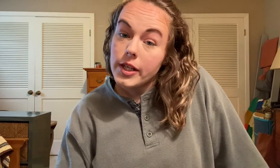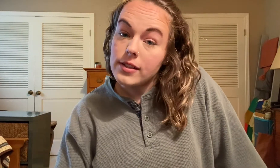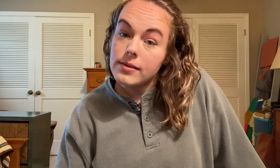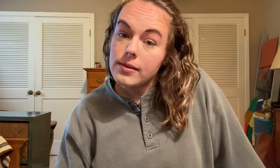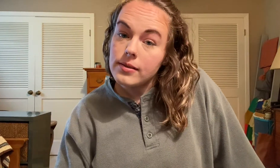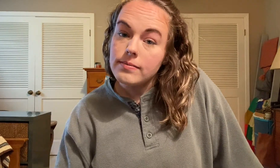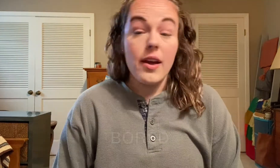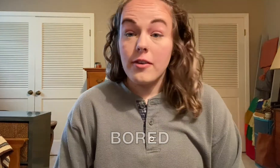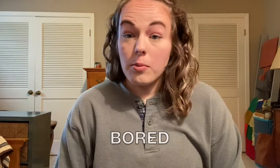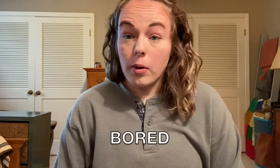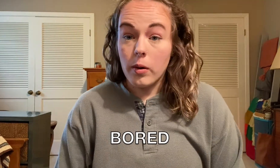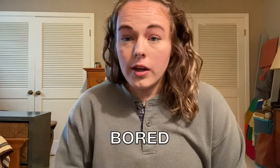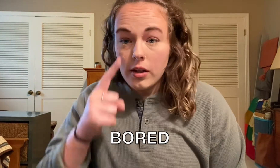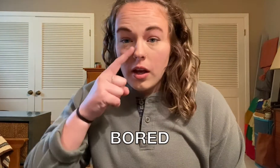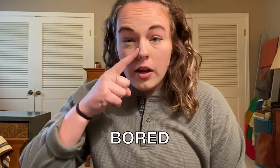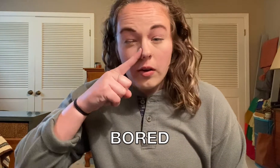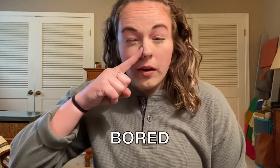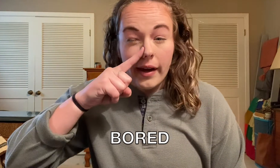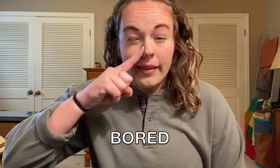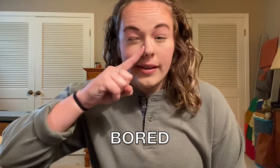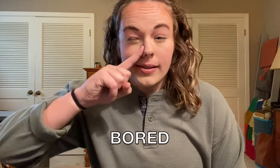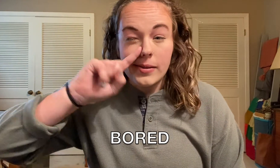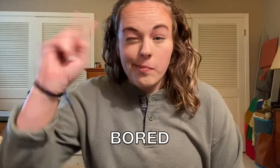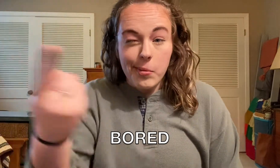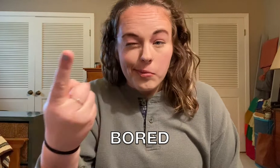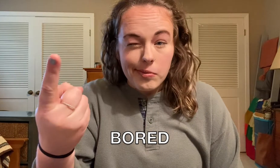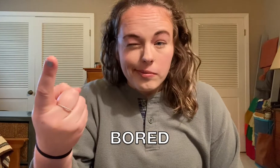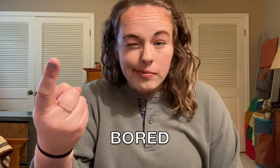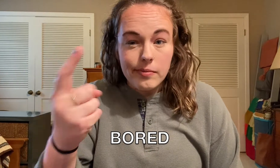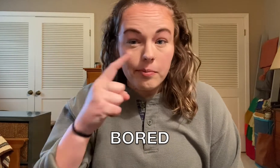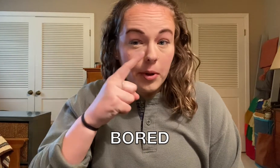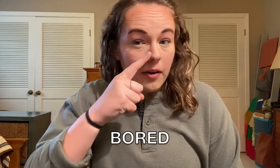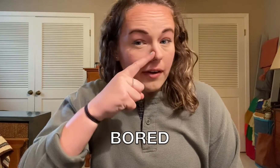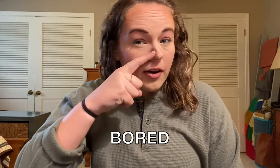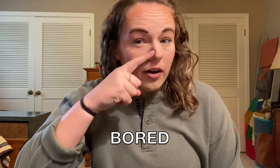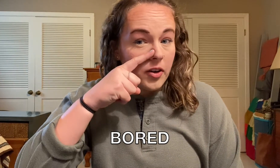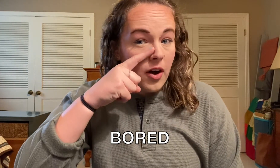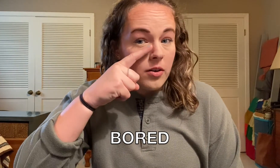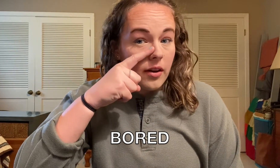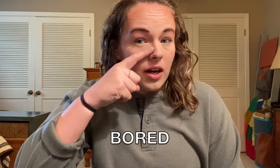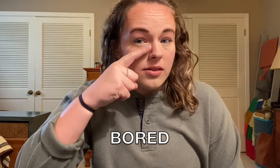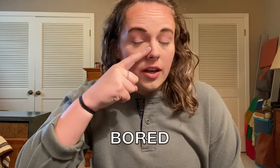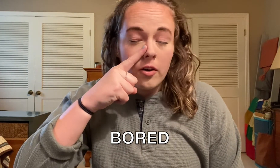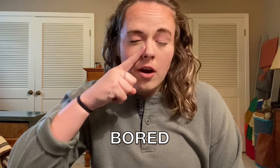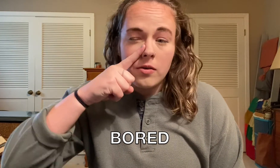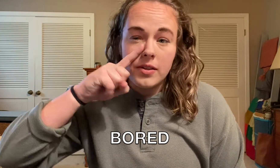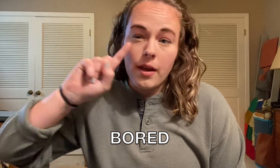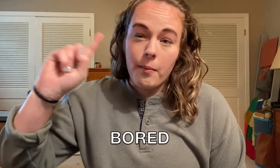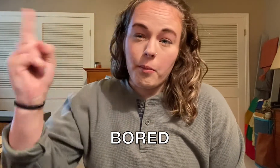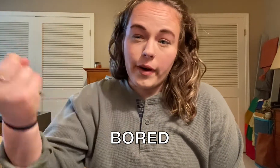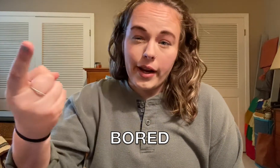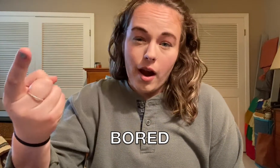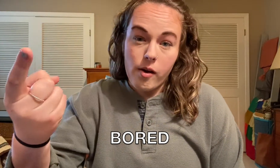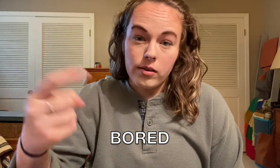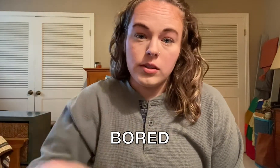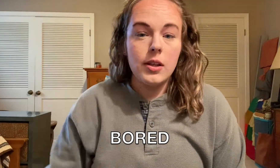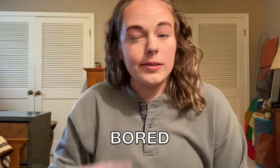emotions. If you're bored, you go like this. Put your finger on your nose, on the outside of your nose, and bring it out. Say,